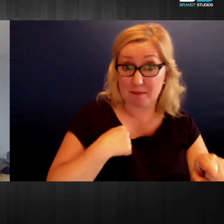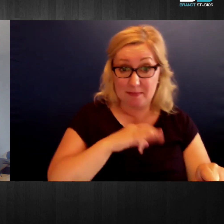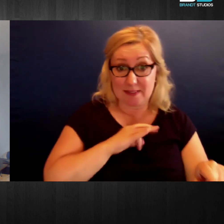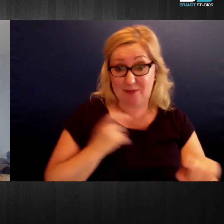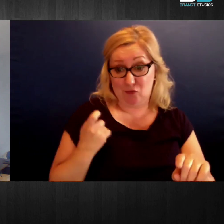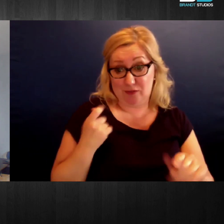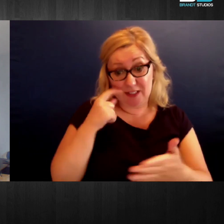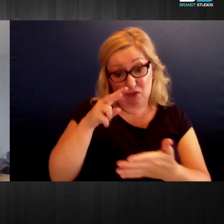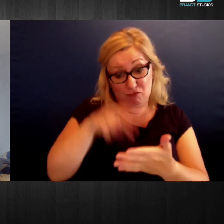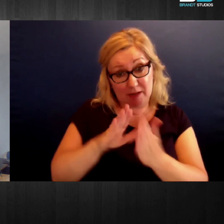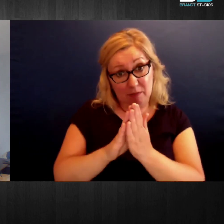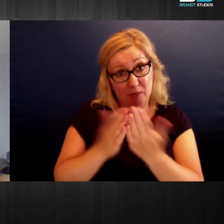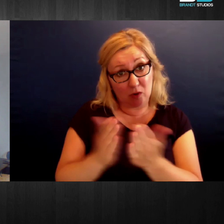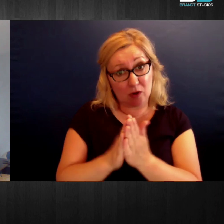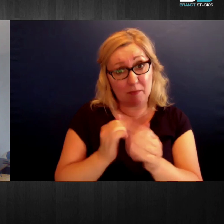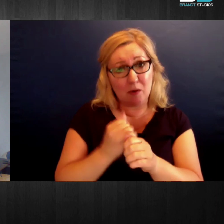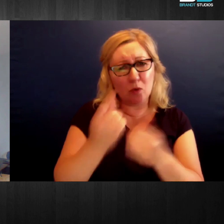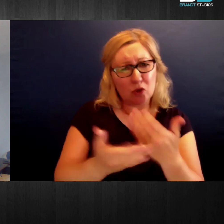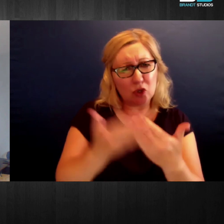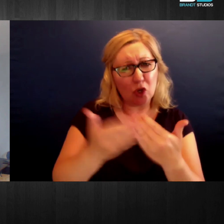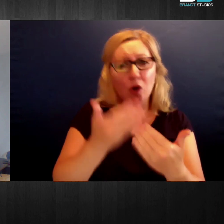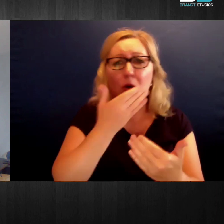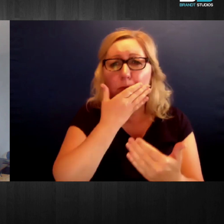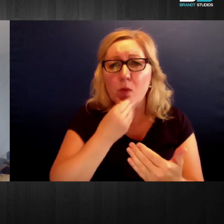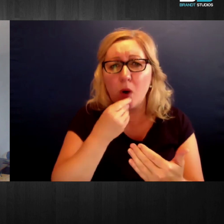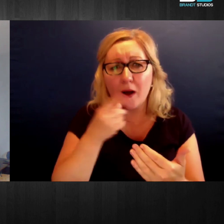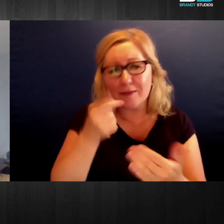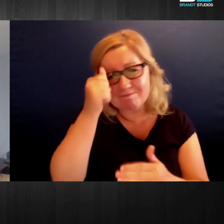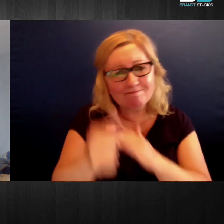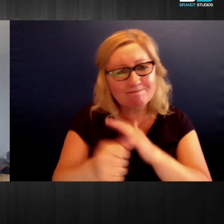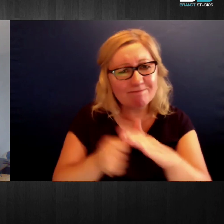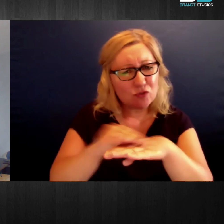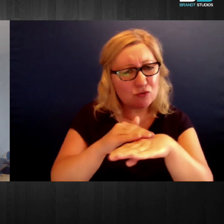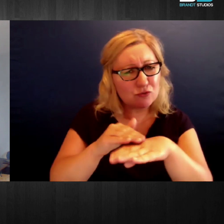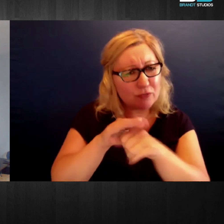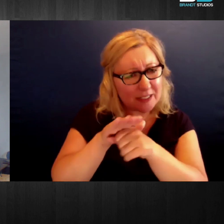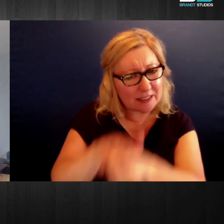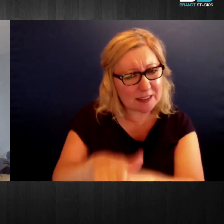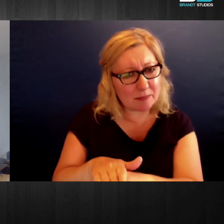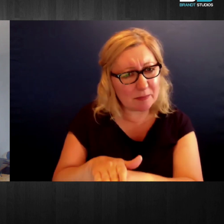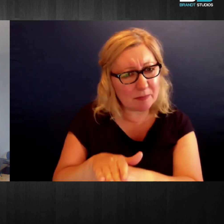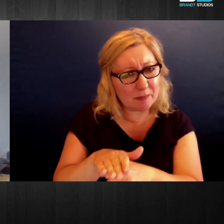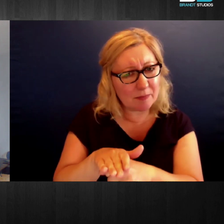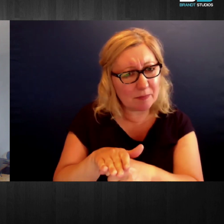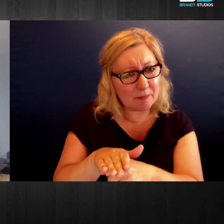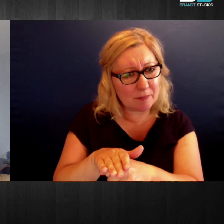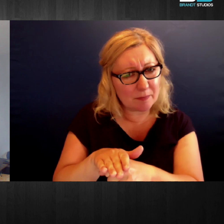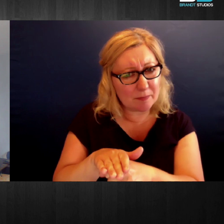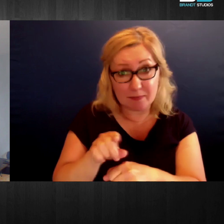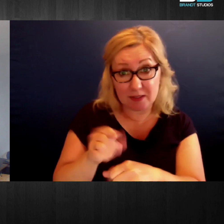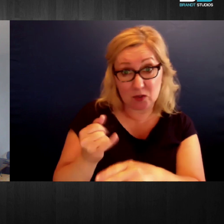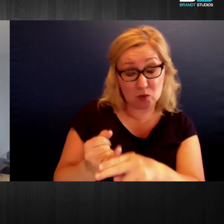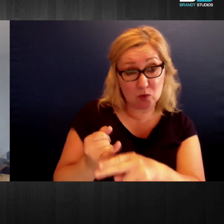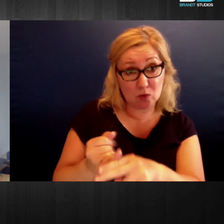in school and tries to live under Martin Luther's dream and questions whether or not